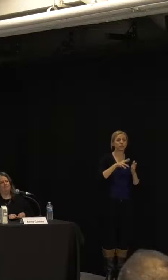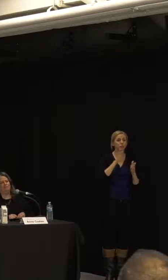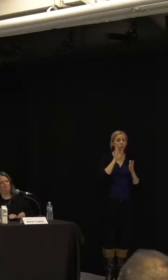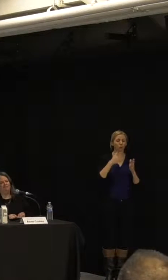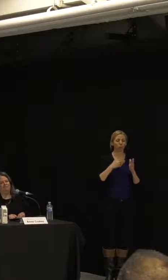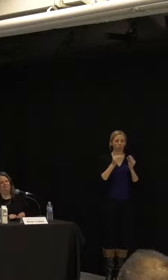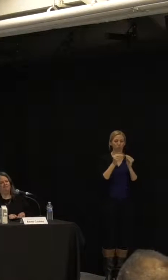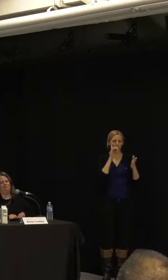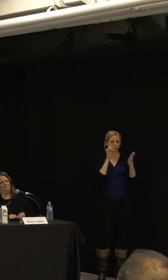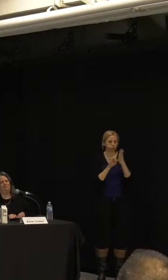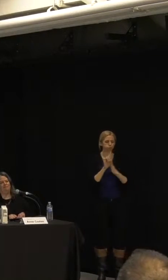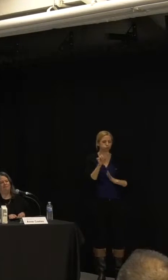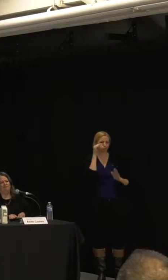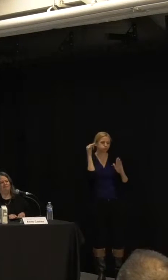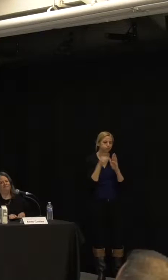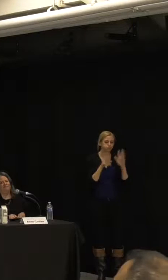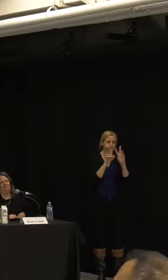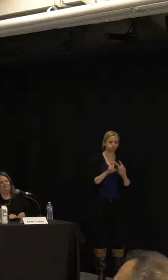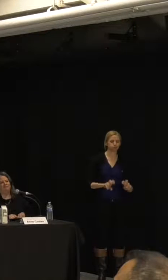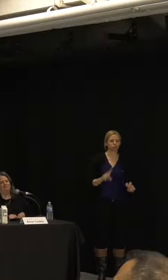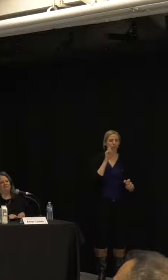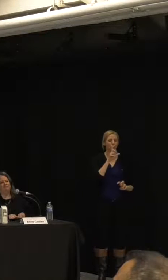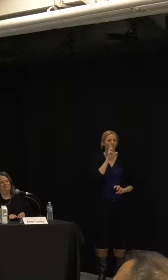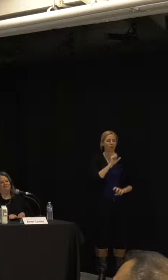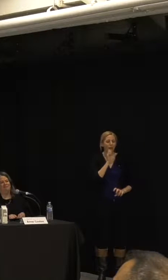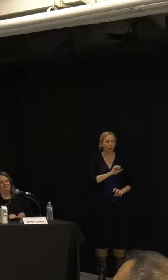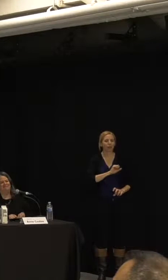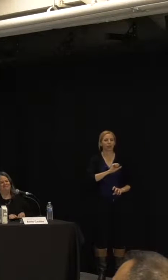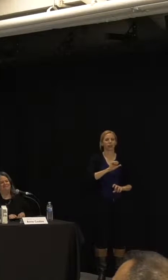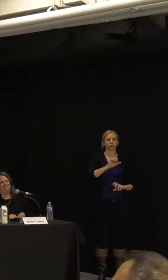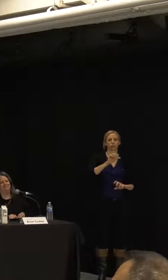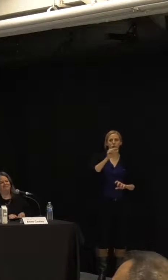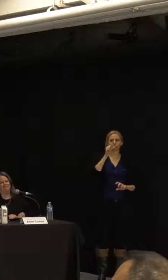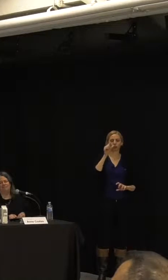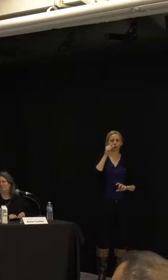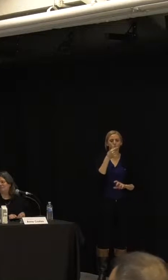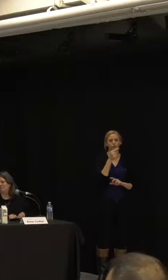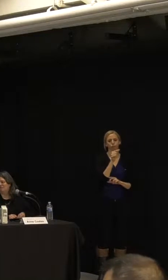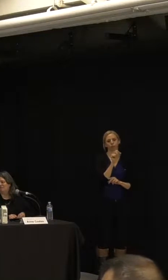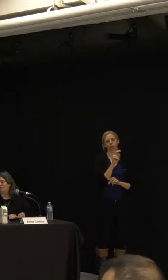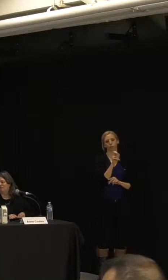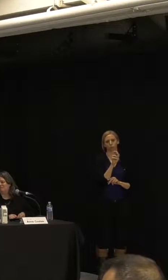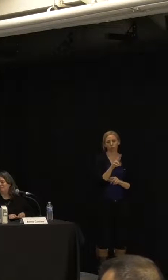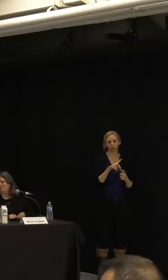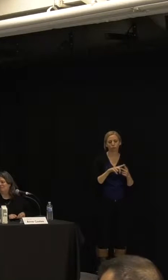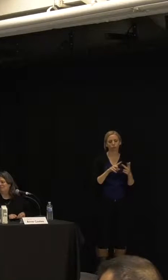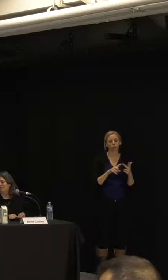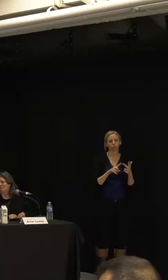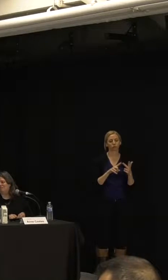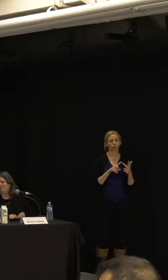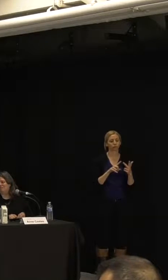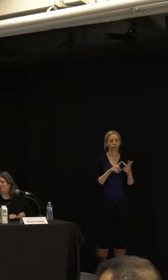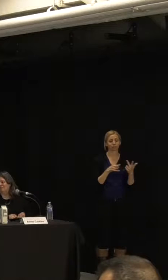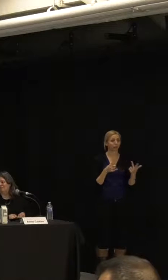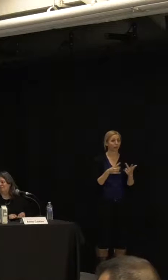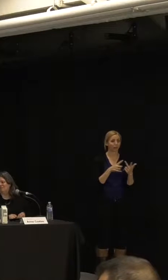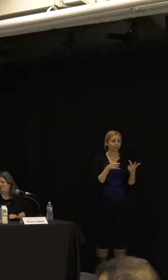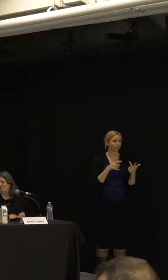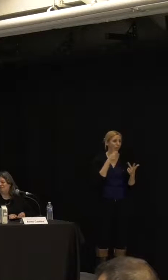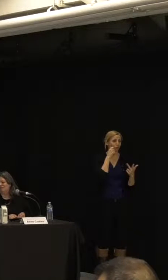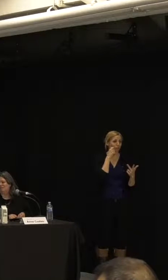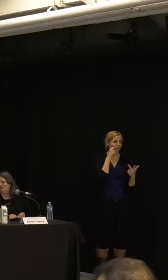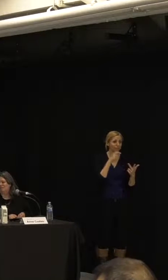disability, age, gender, and LGBT identity of the workforce than ever before. Our goal for this session is to